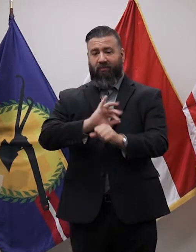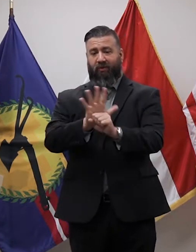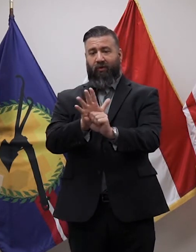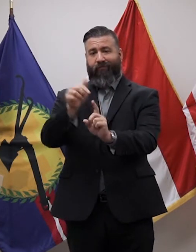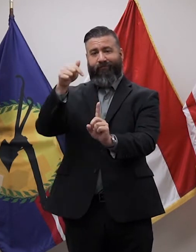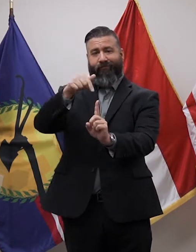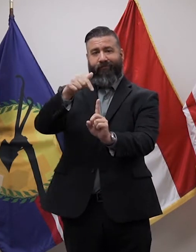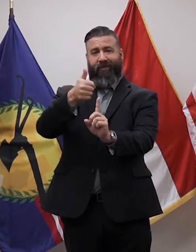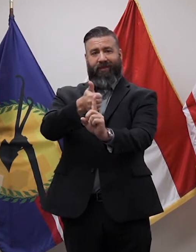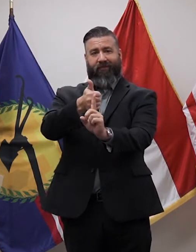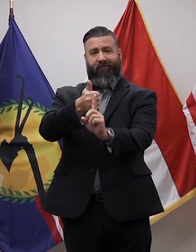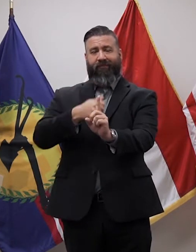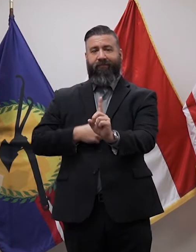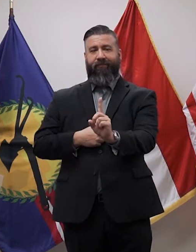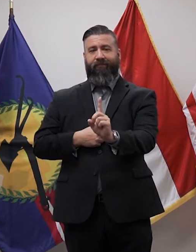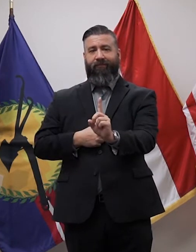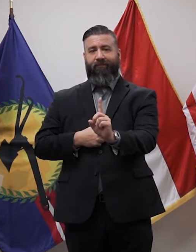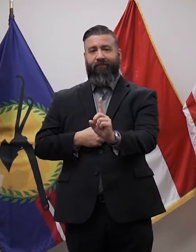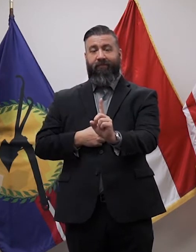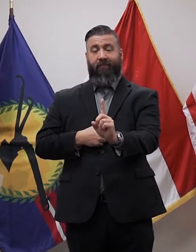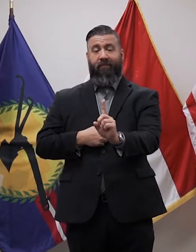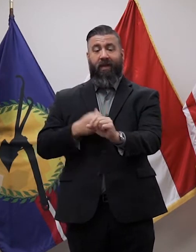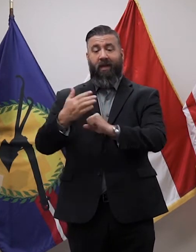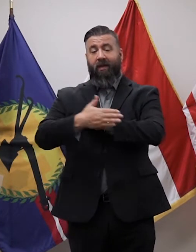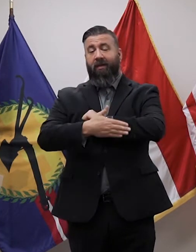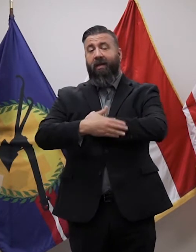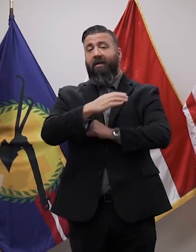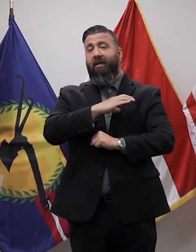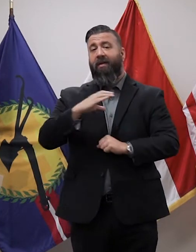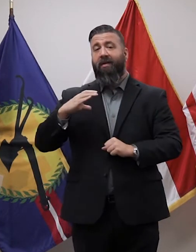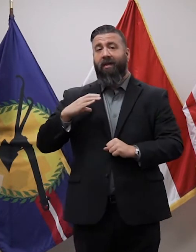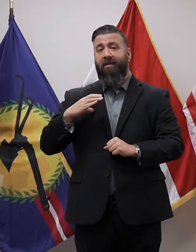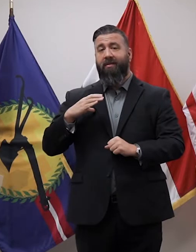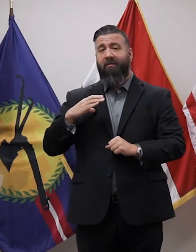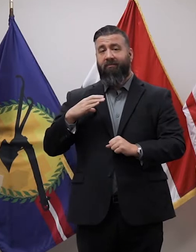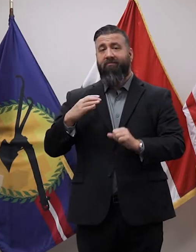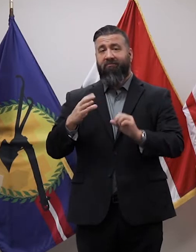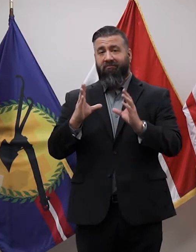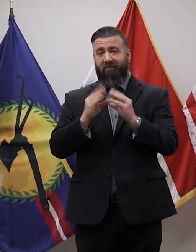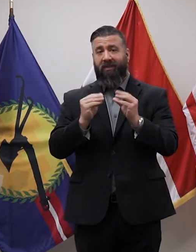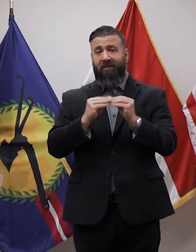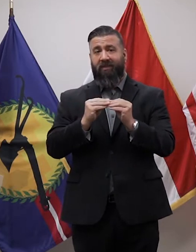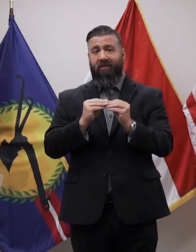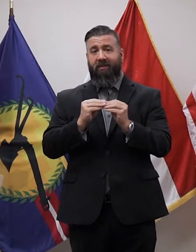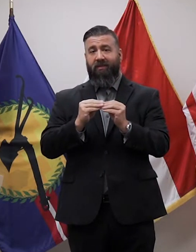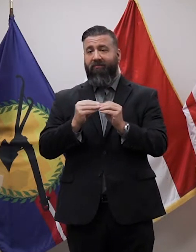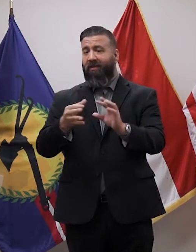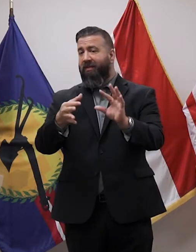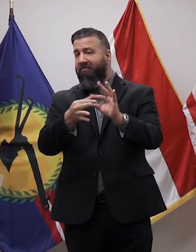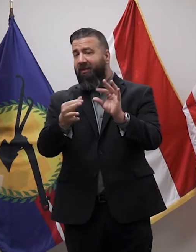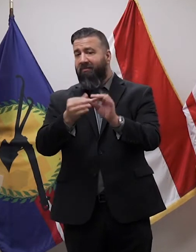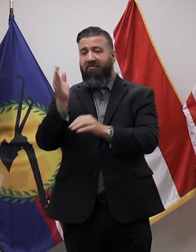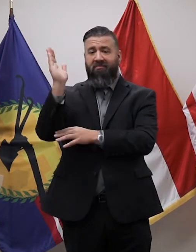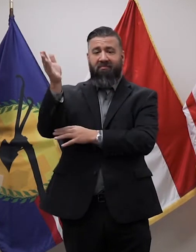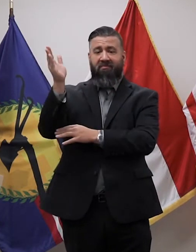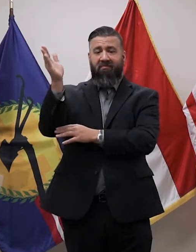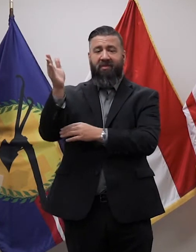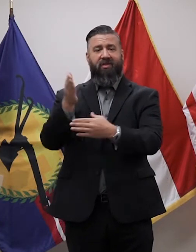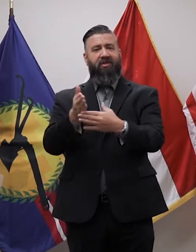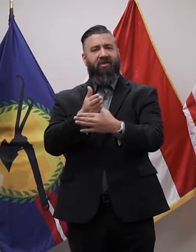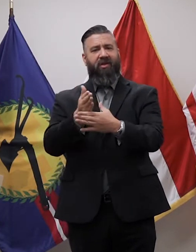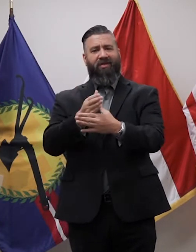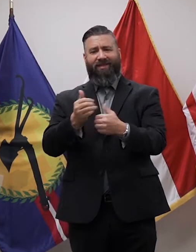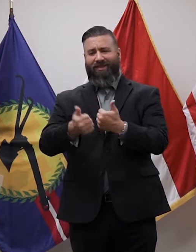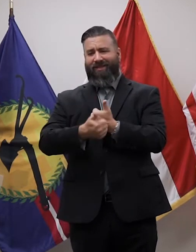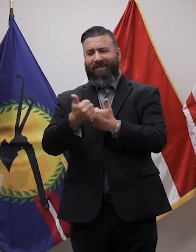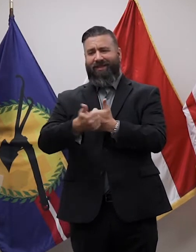itself. At county council meetings, speaker after speaker shares dangerous misinformation about the virus,